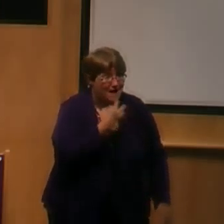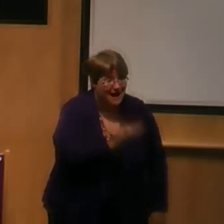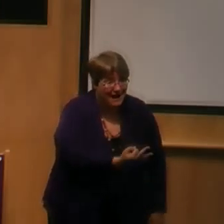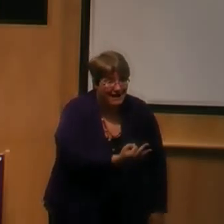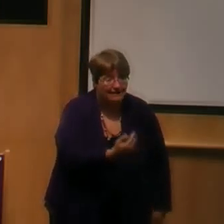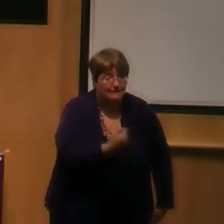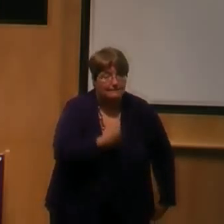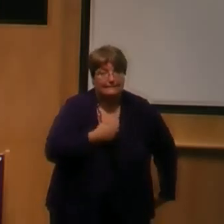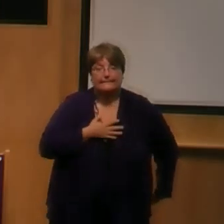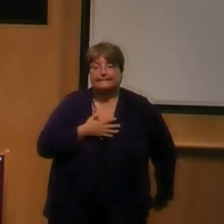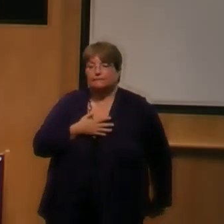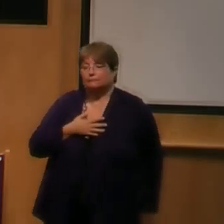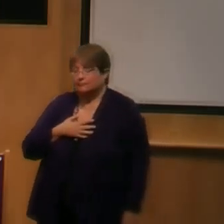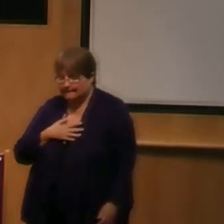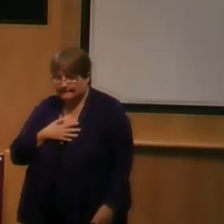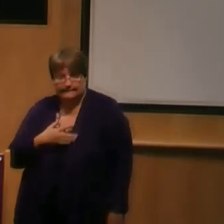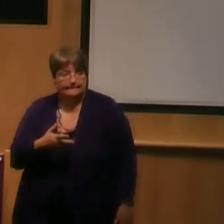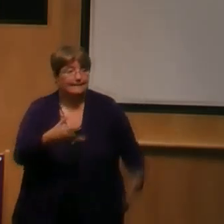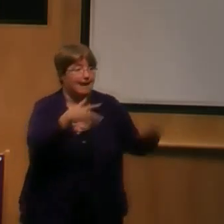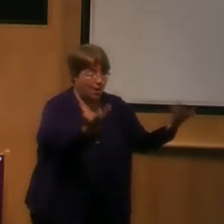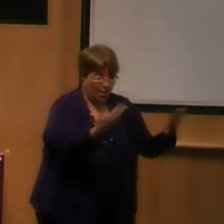that her project started, which is good. Her son was only 4.